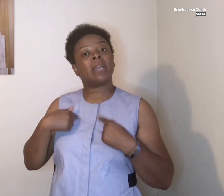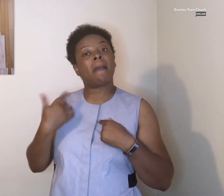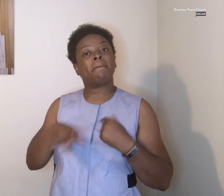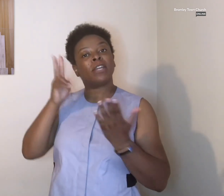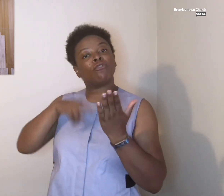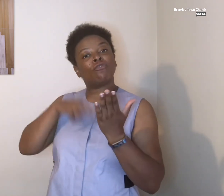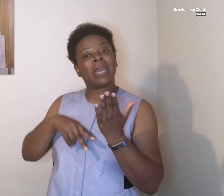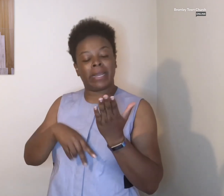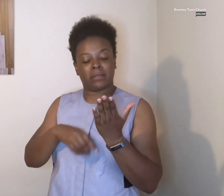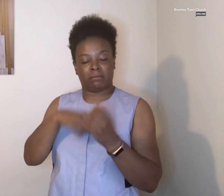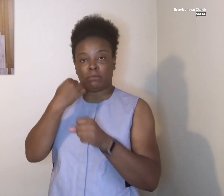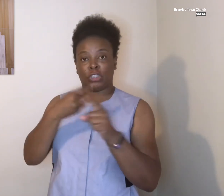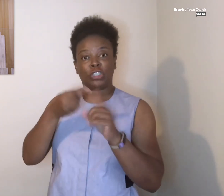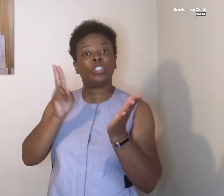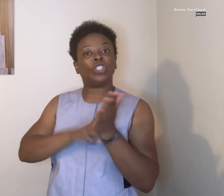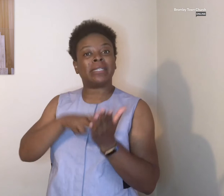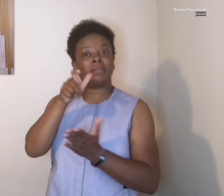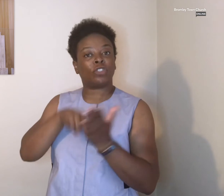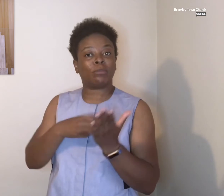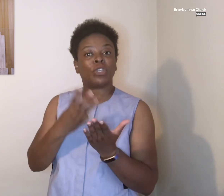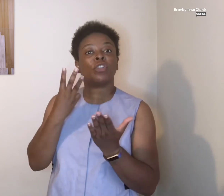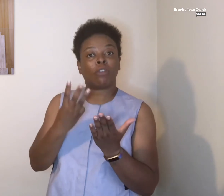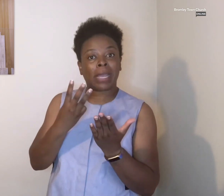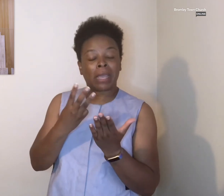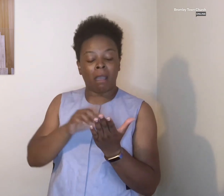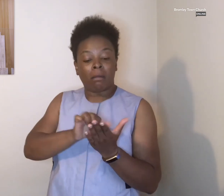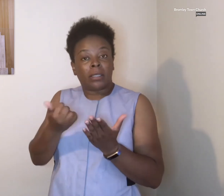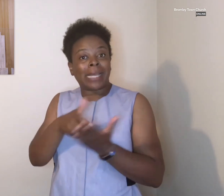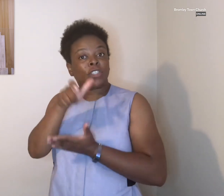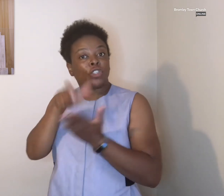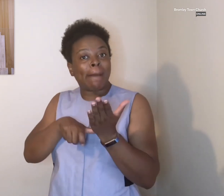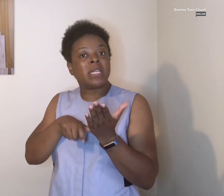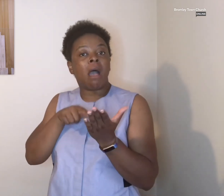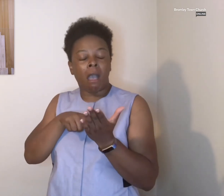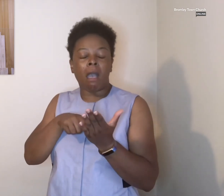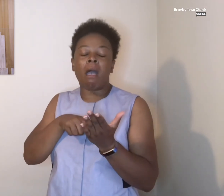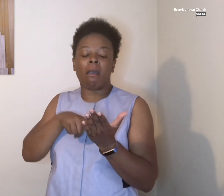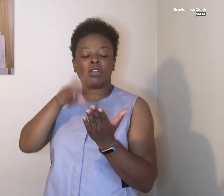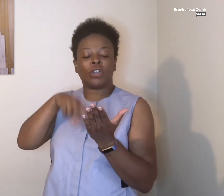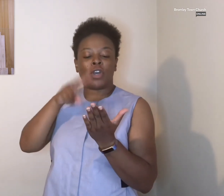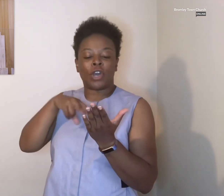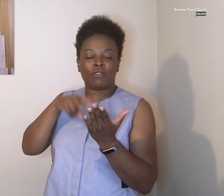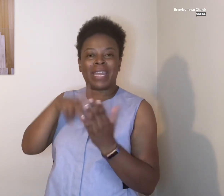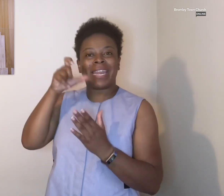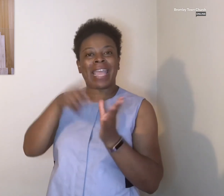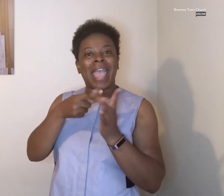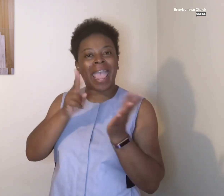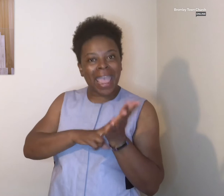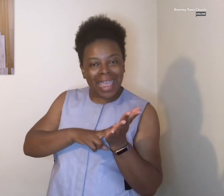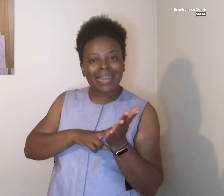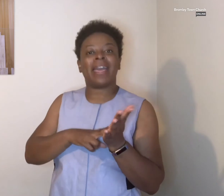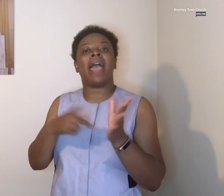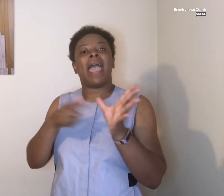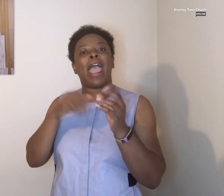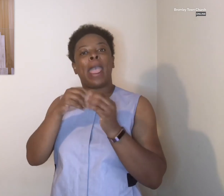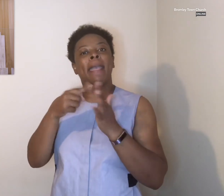You only have to go into the very next chapter when we start to read of Cain and Abel, that is Adam and Eve's two sons, and